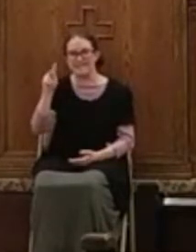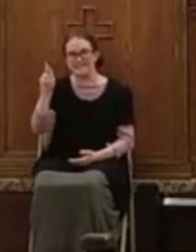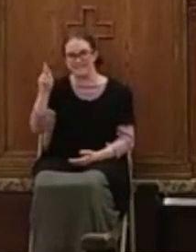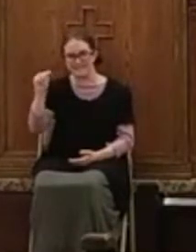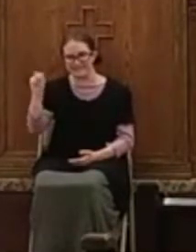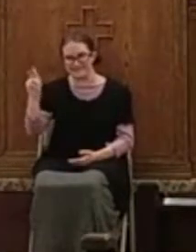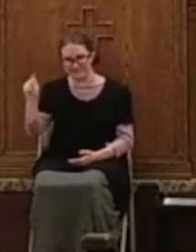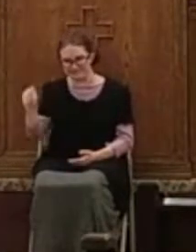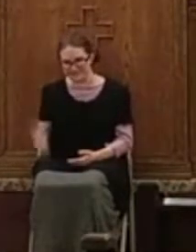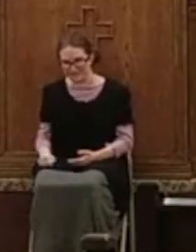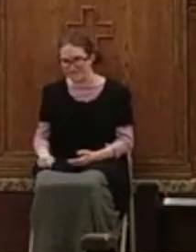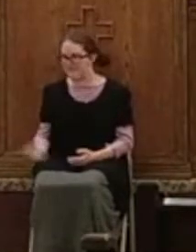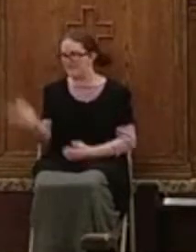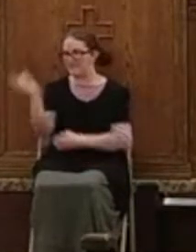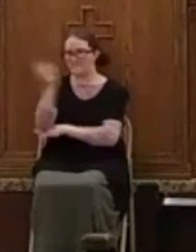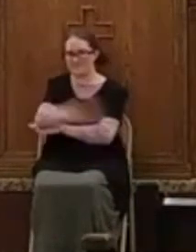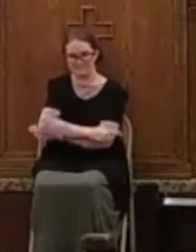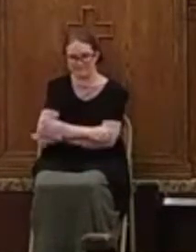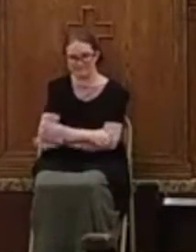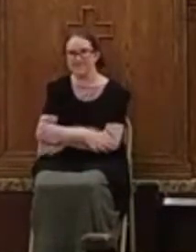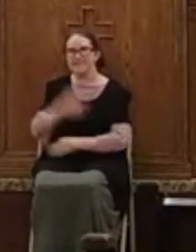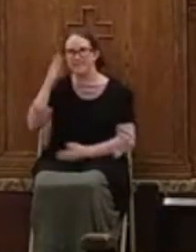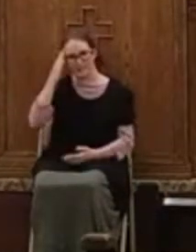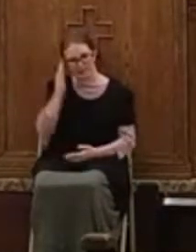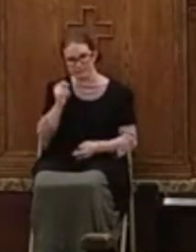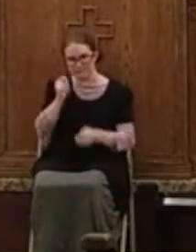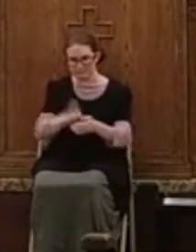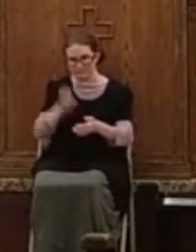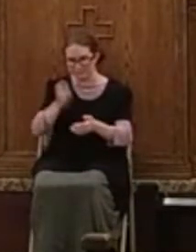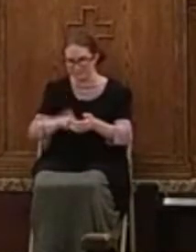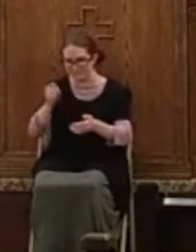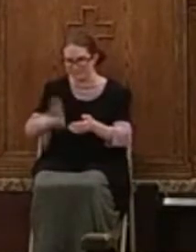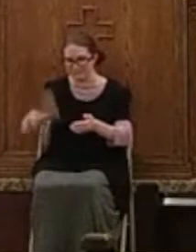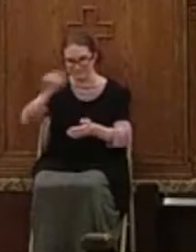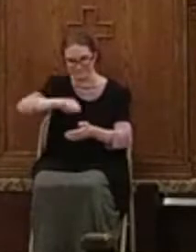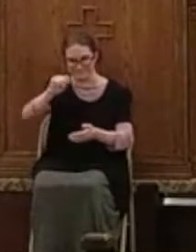day, I think I could cut me up some weenies,